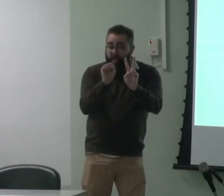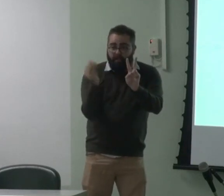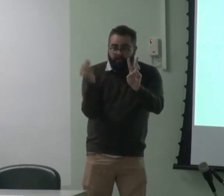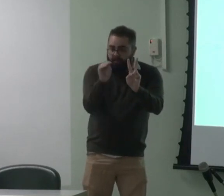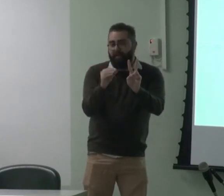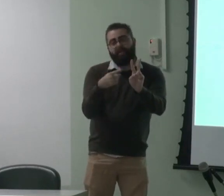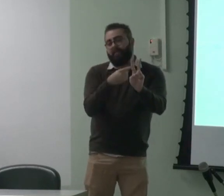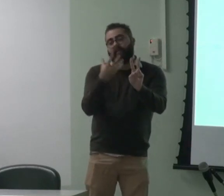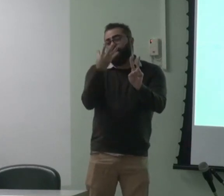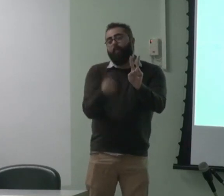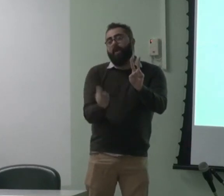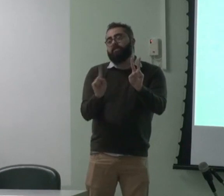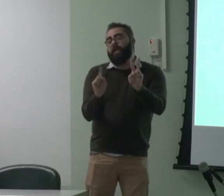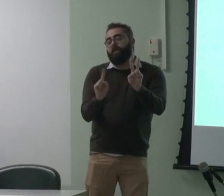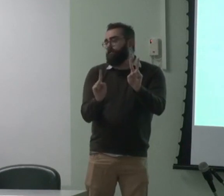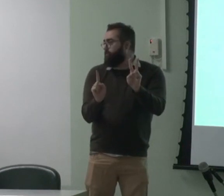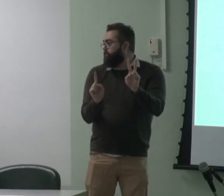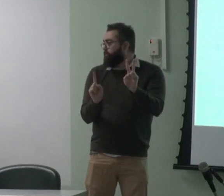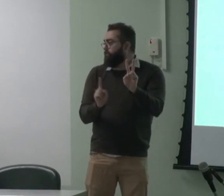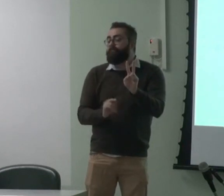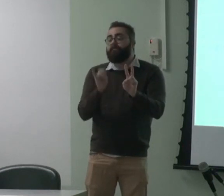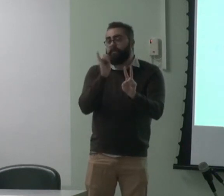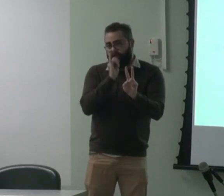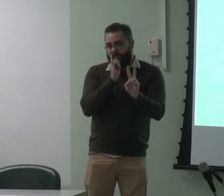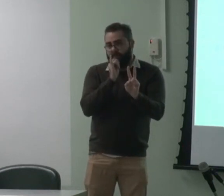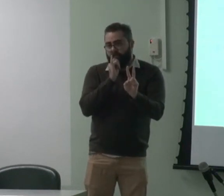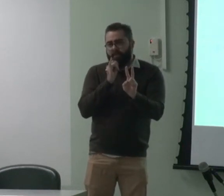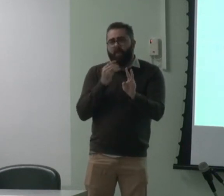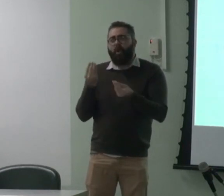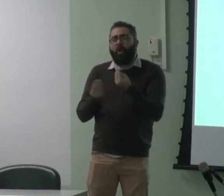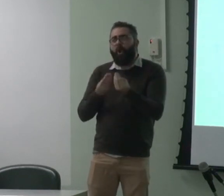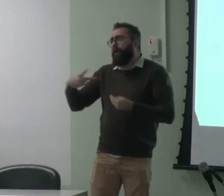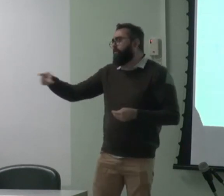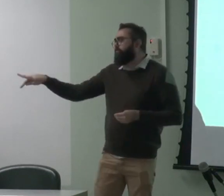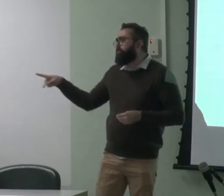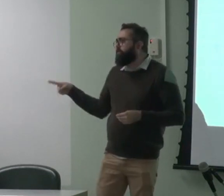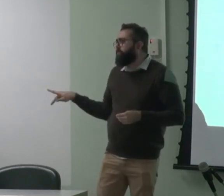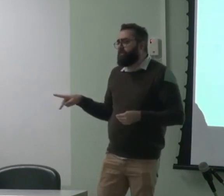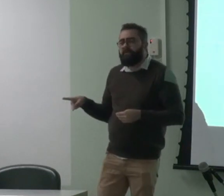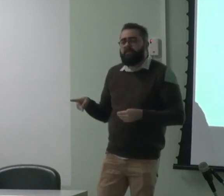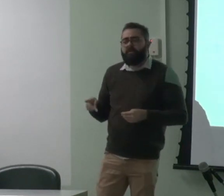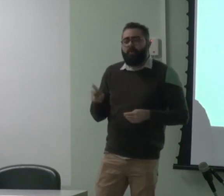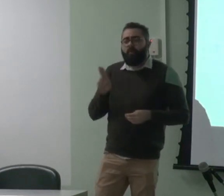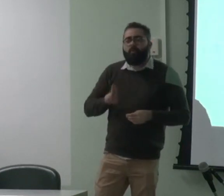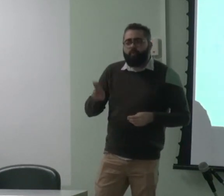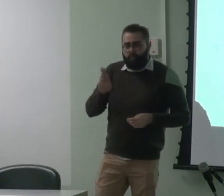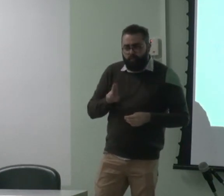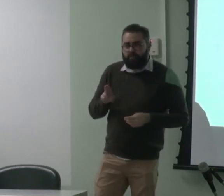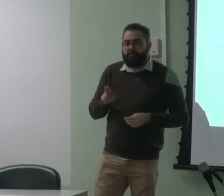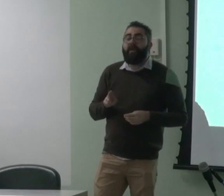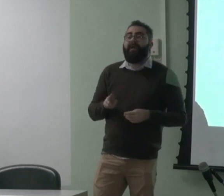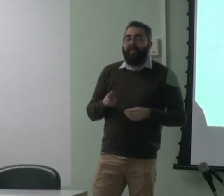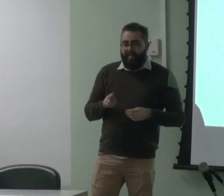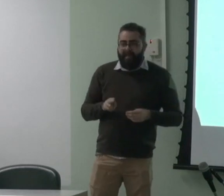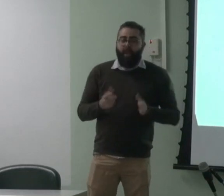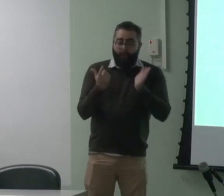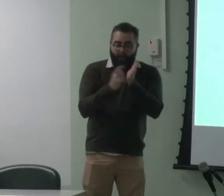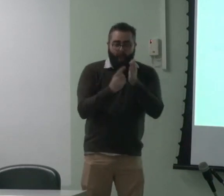This is considered an error, but the